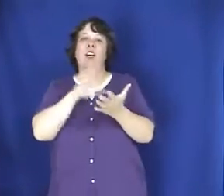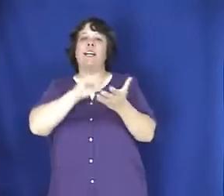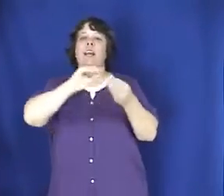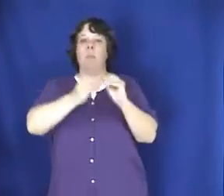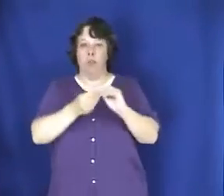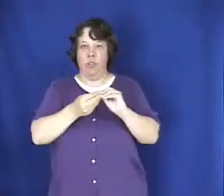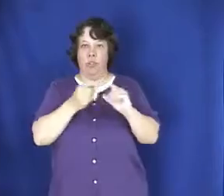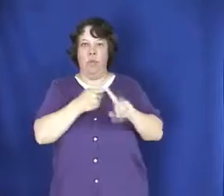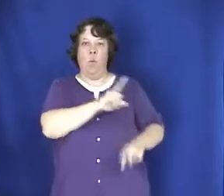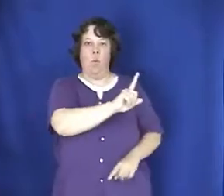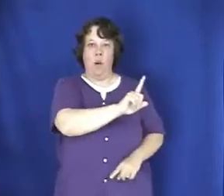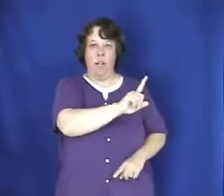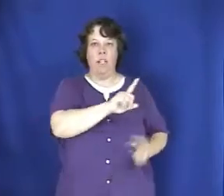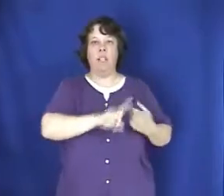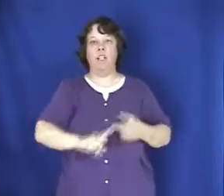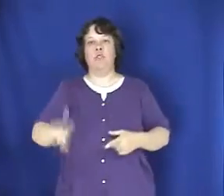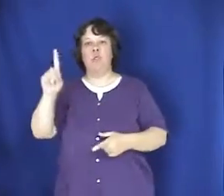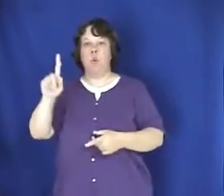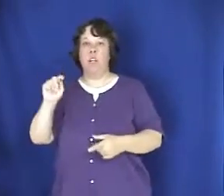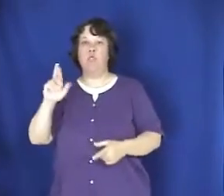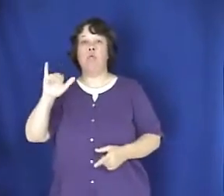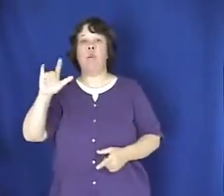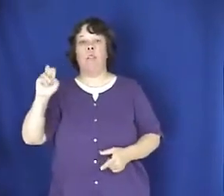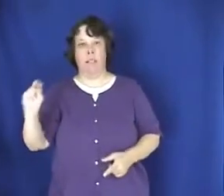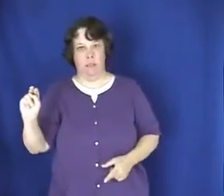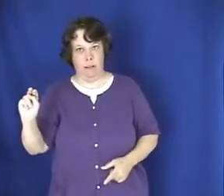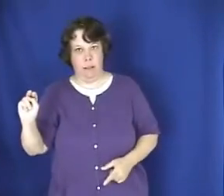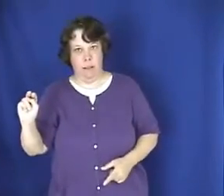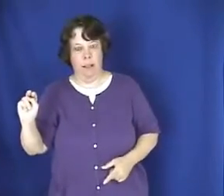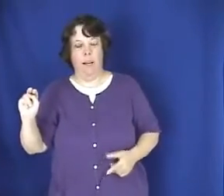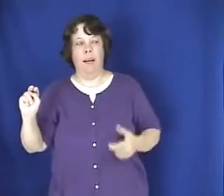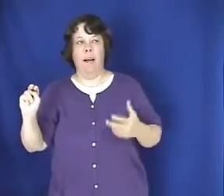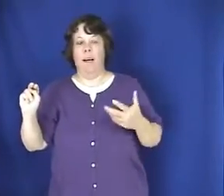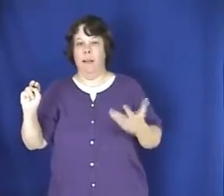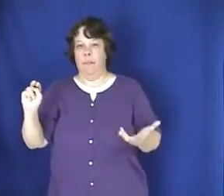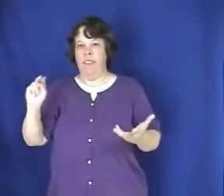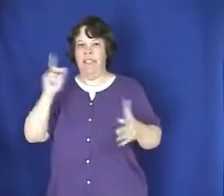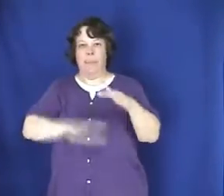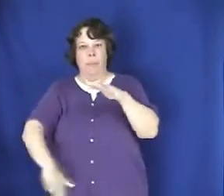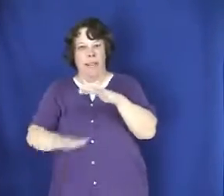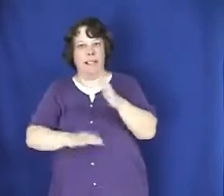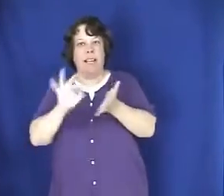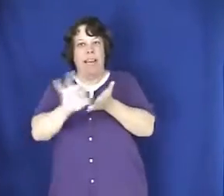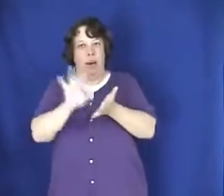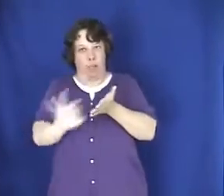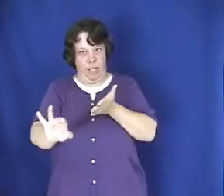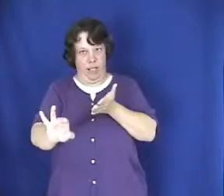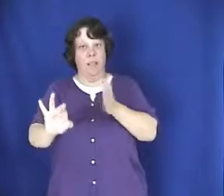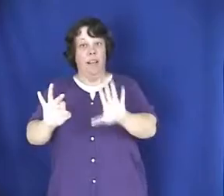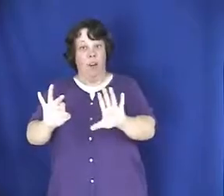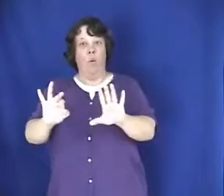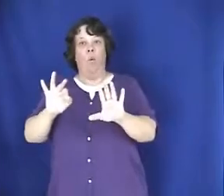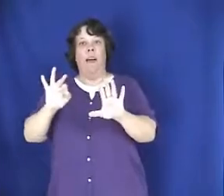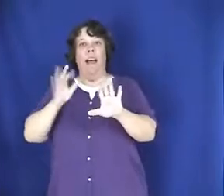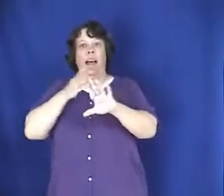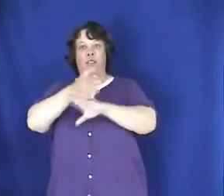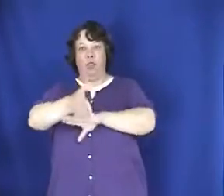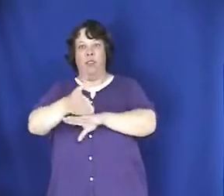learning numbers from 1 to 1 trillion. This is the basic counting. After